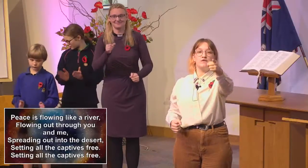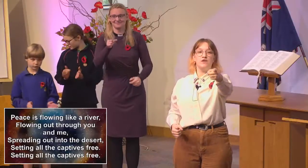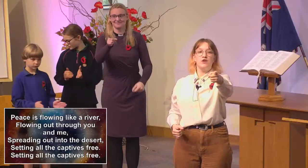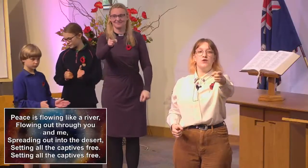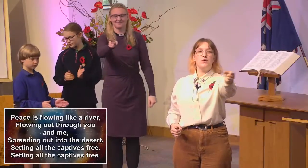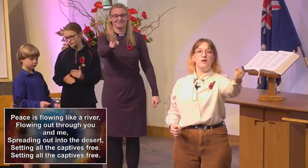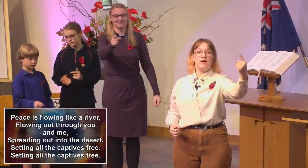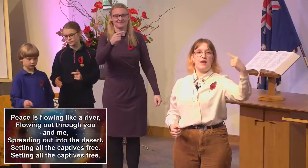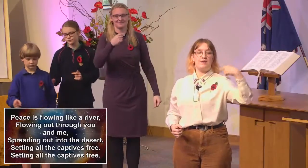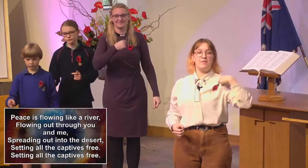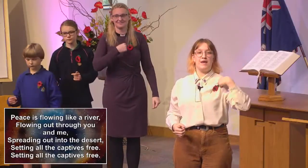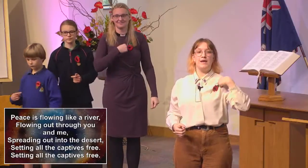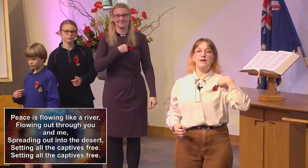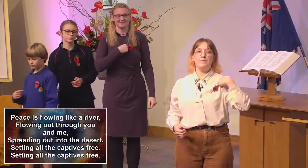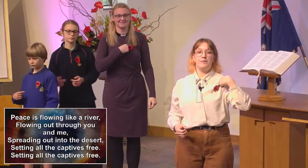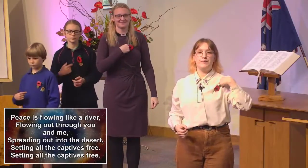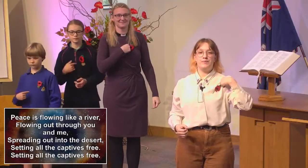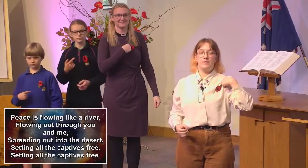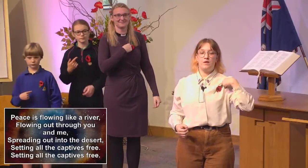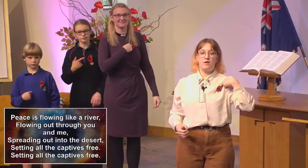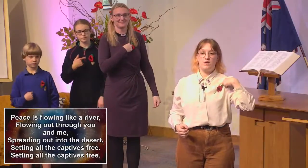flowing out of you and me,